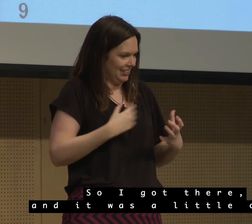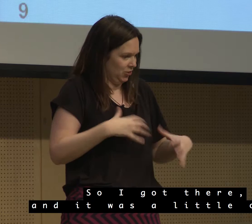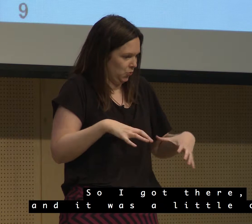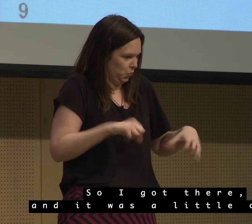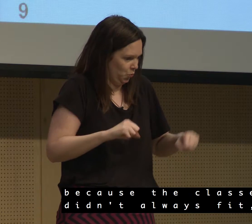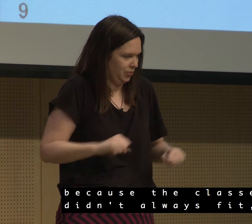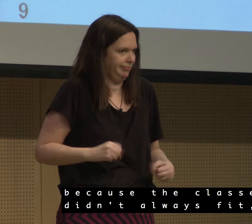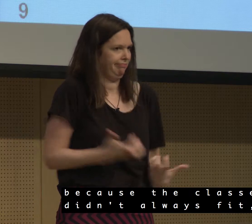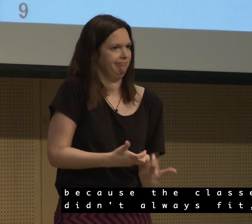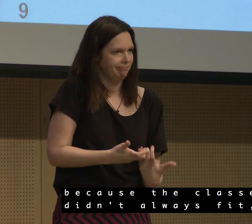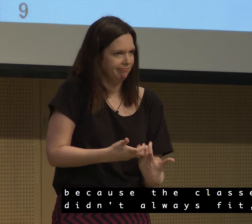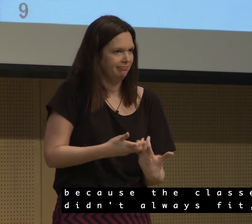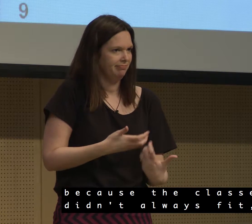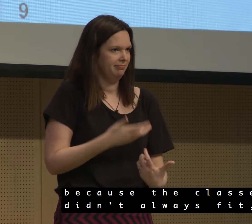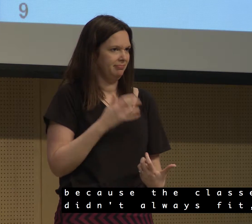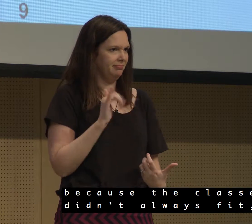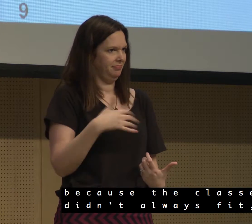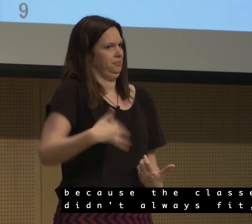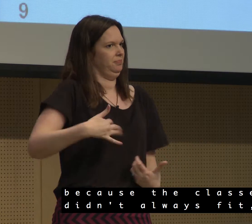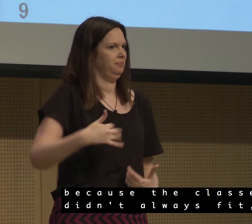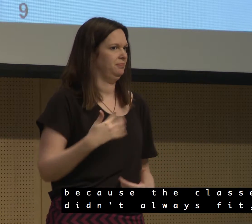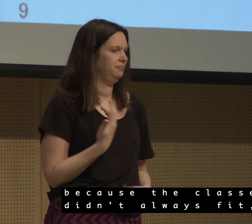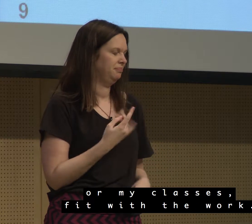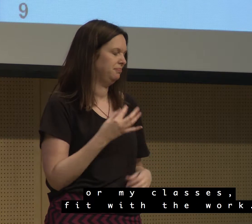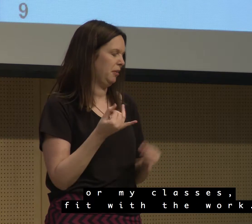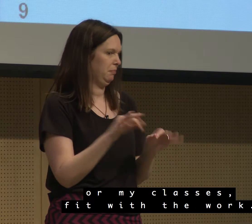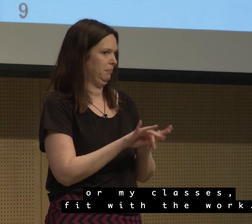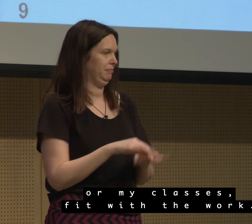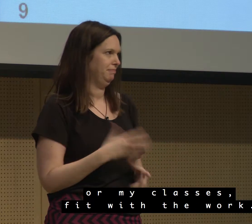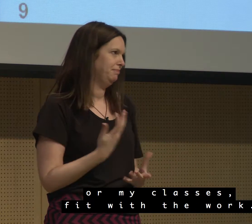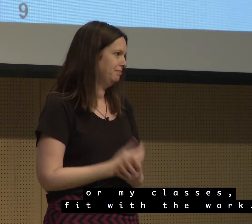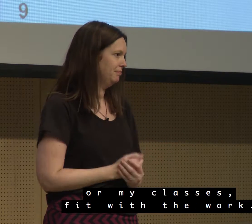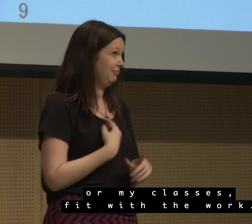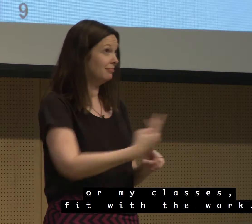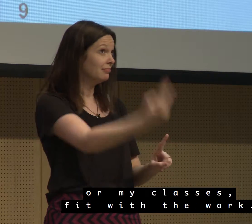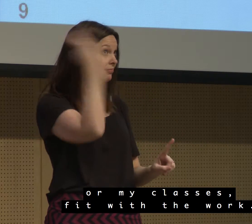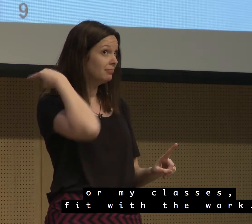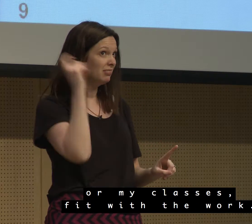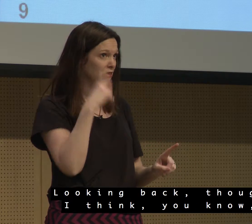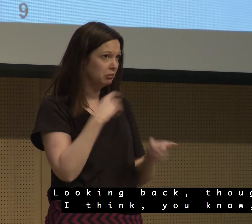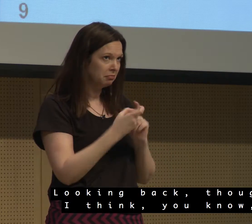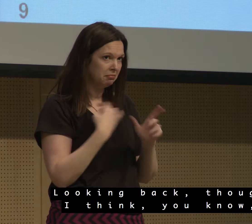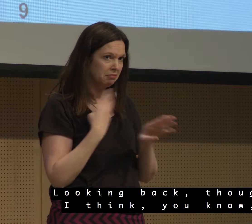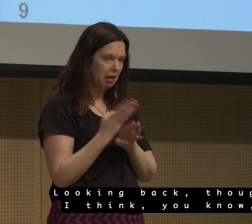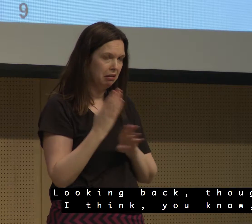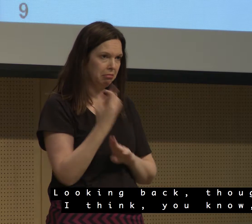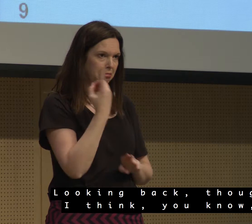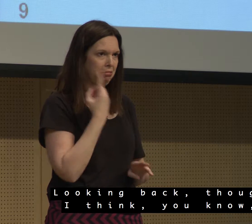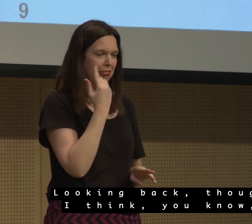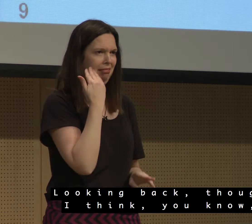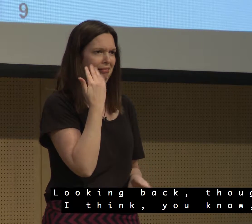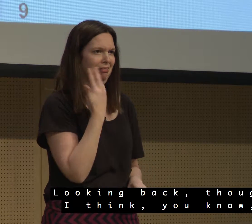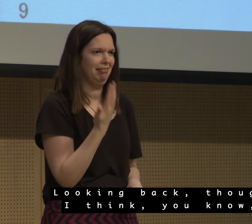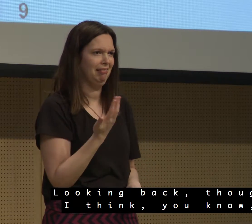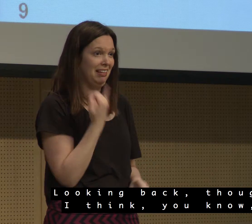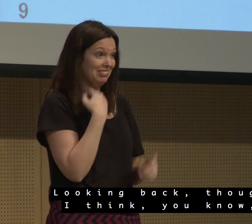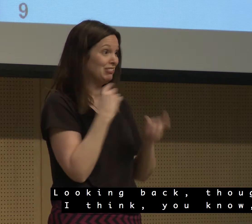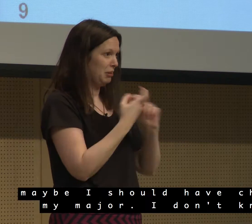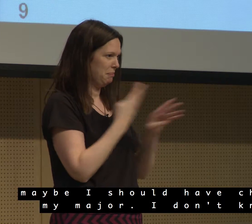odd because the classes didn't always fit, or my classes fit with the work. Looking back, though, I think,